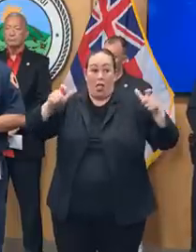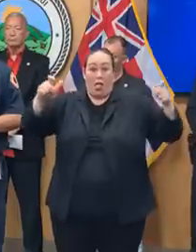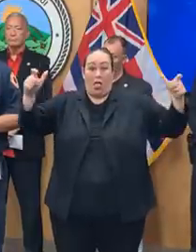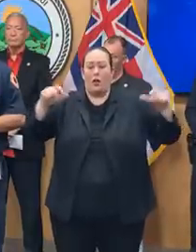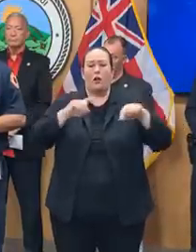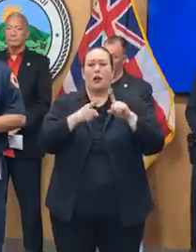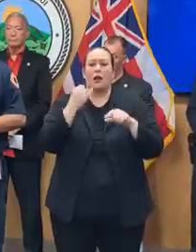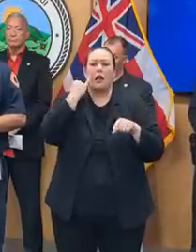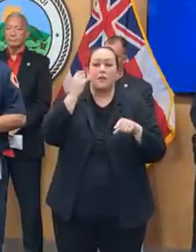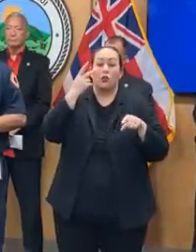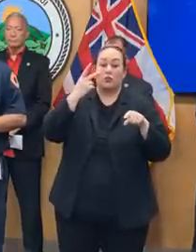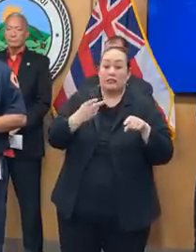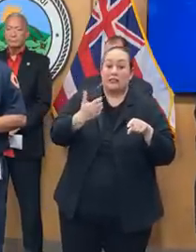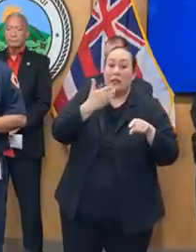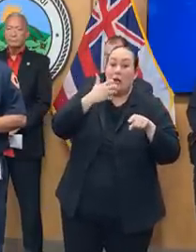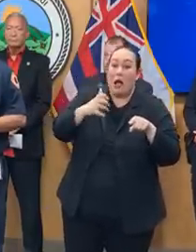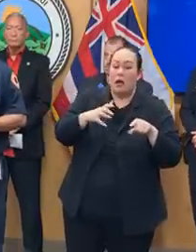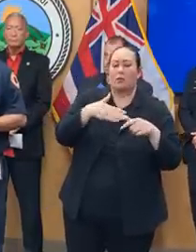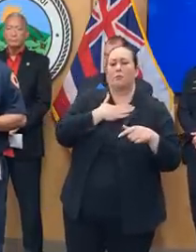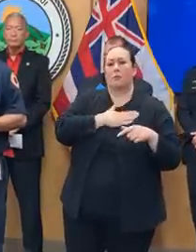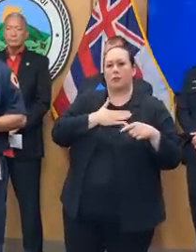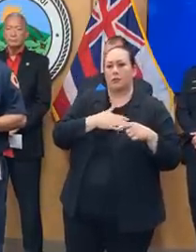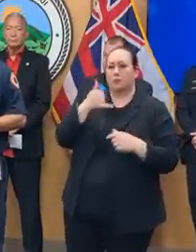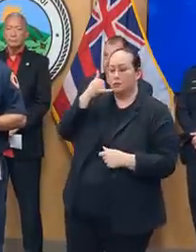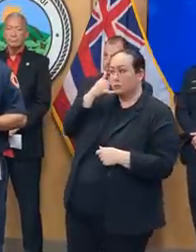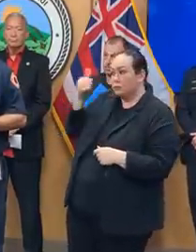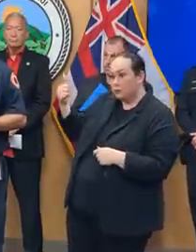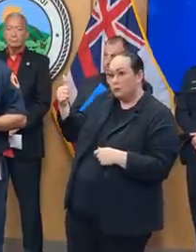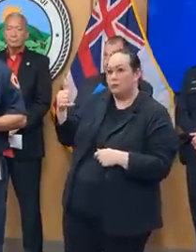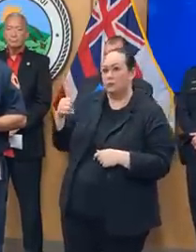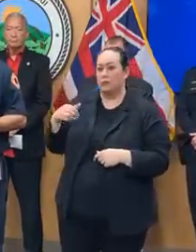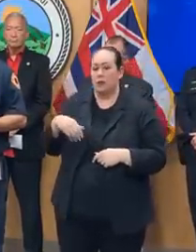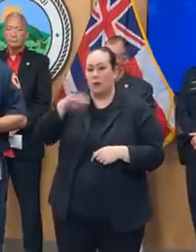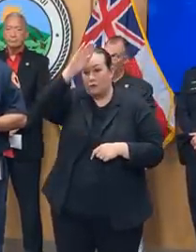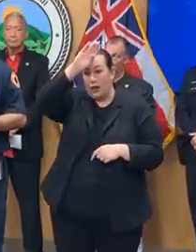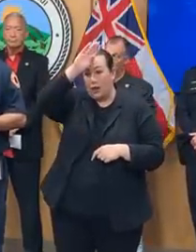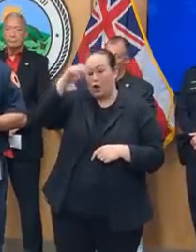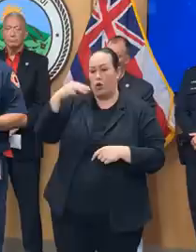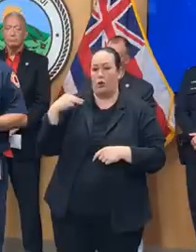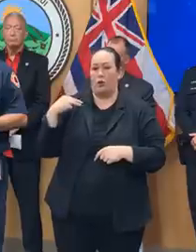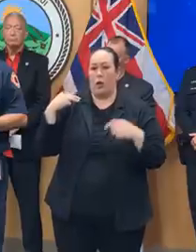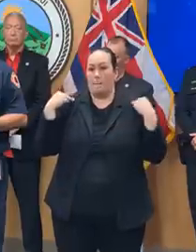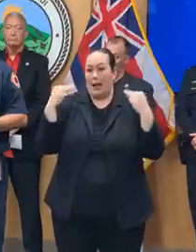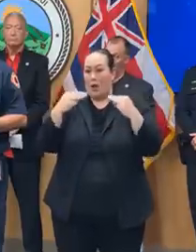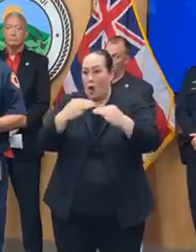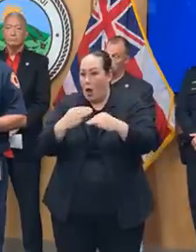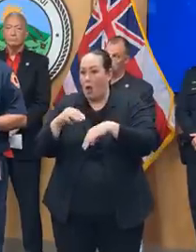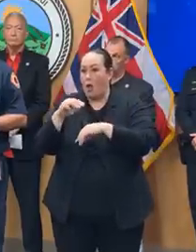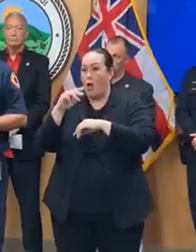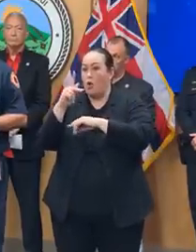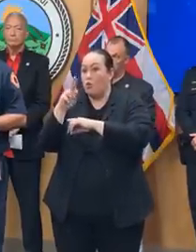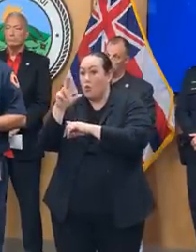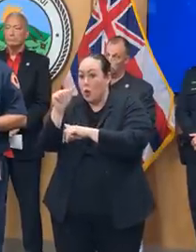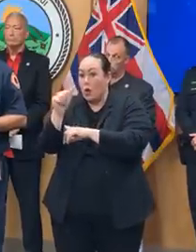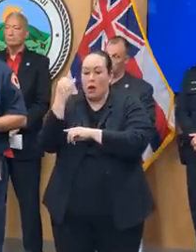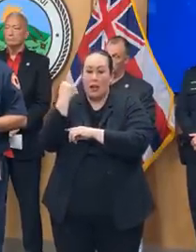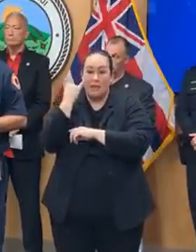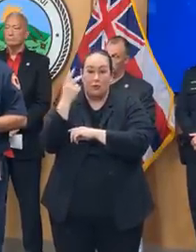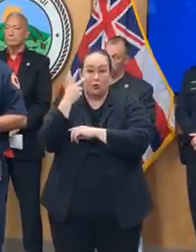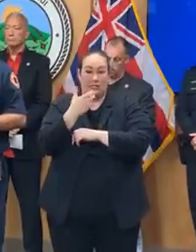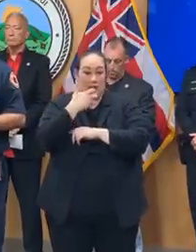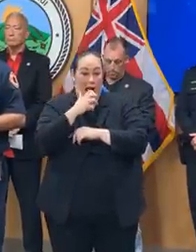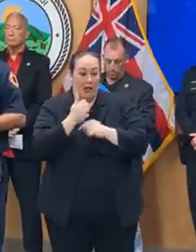places are that people need help. So please call our Makawao and Kula fire stations. If nobody's able to answer there, any kind of flare-ups or